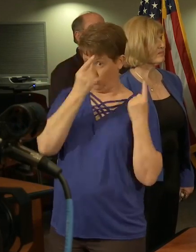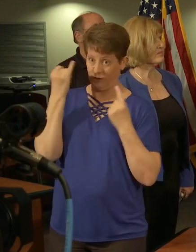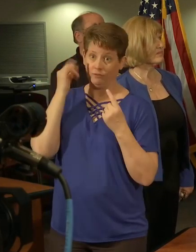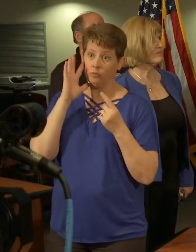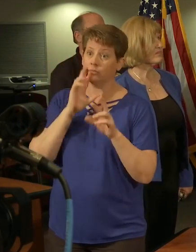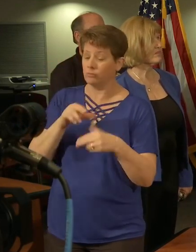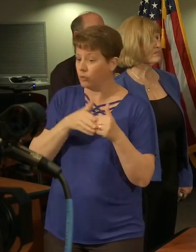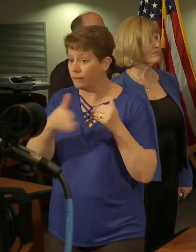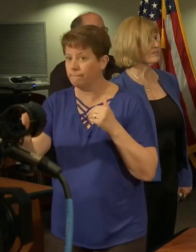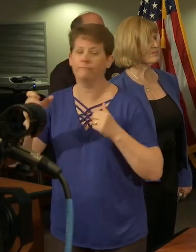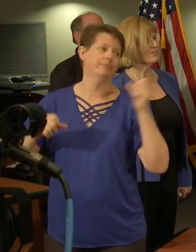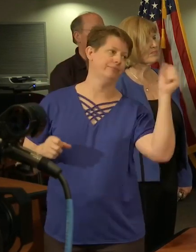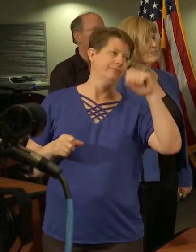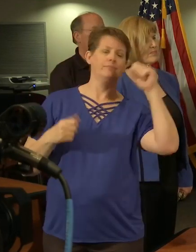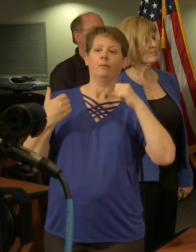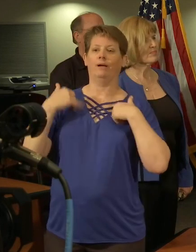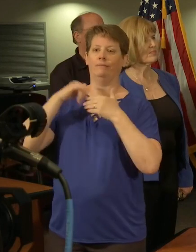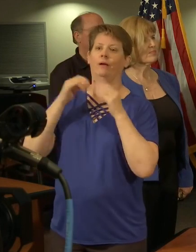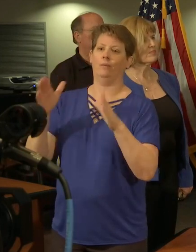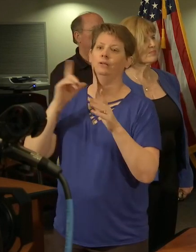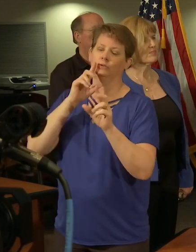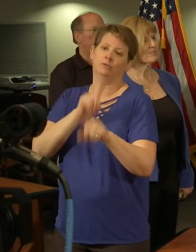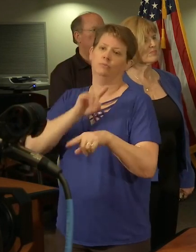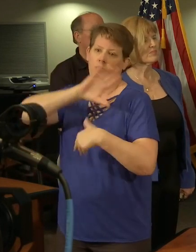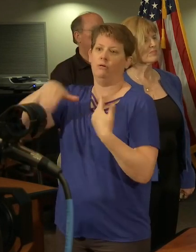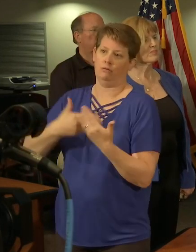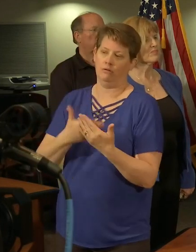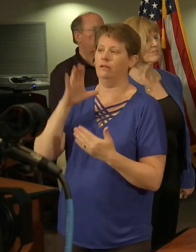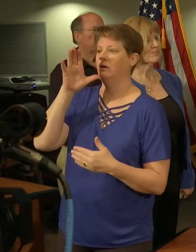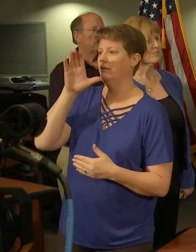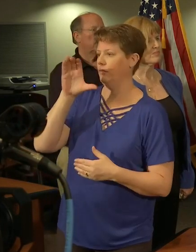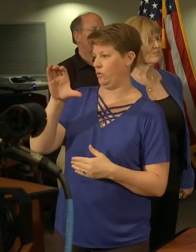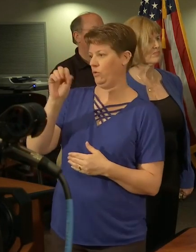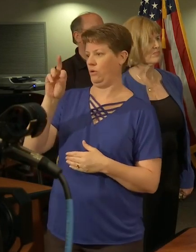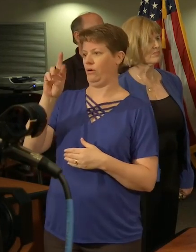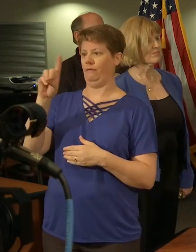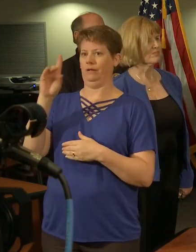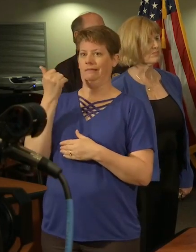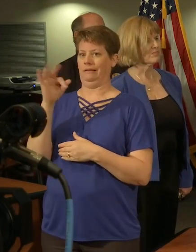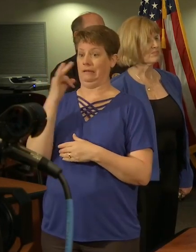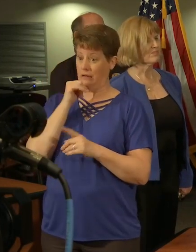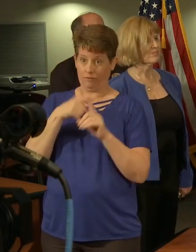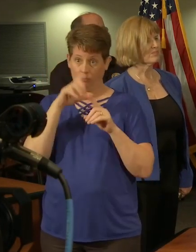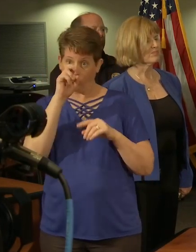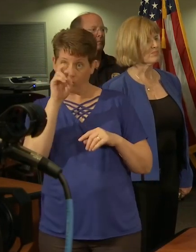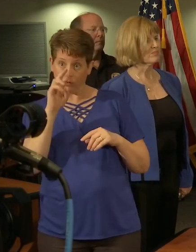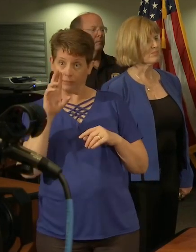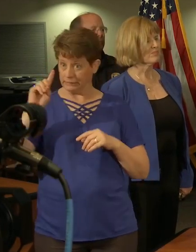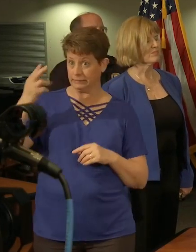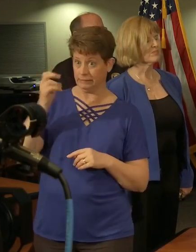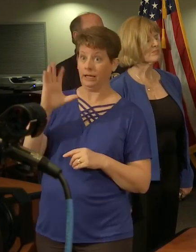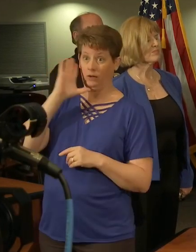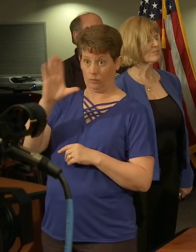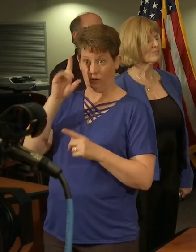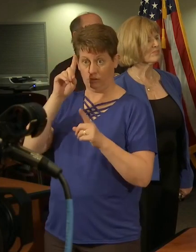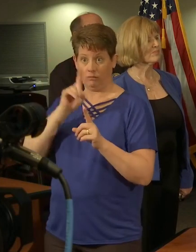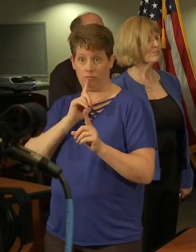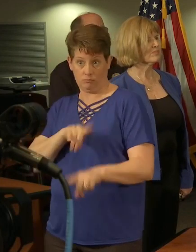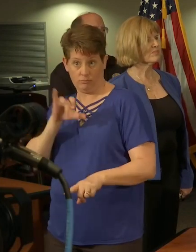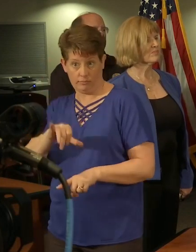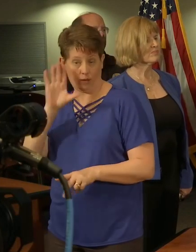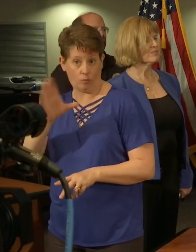subsequent deaths will also. There's a mechanism to report all subsequent deaths of COVID-19. Not from coroners, from DHEC officials or state or government